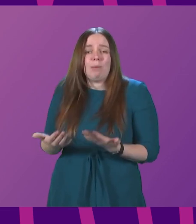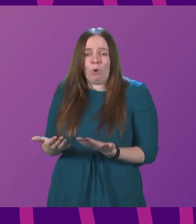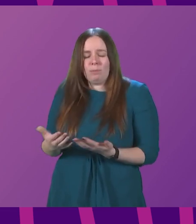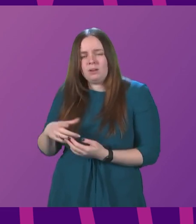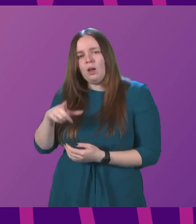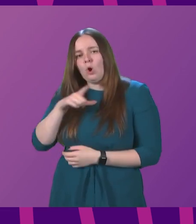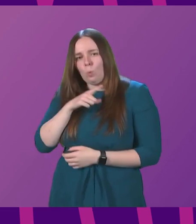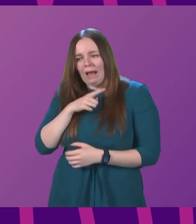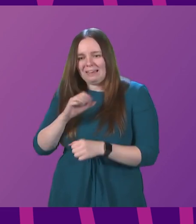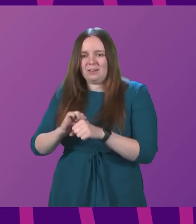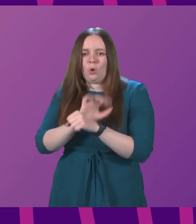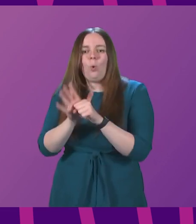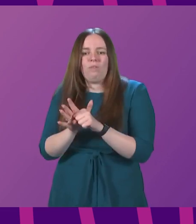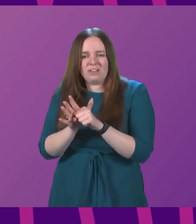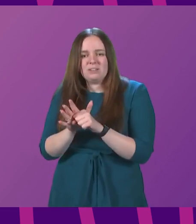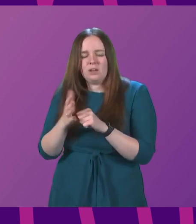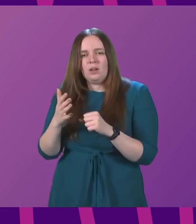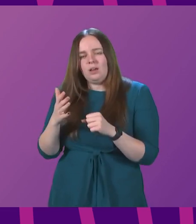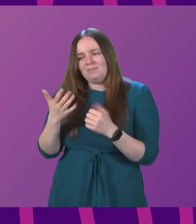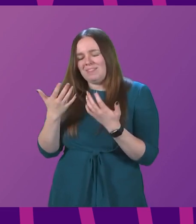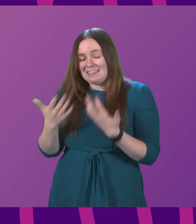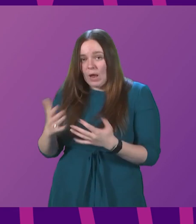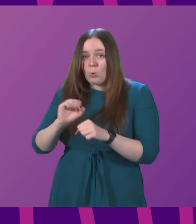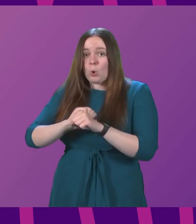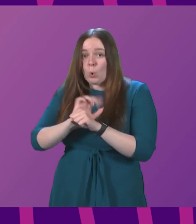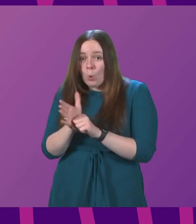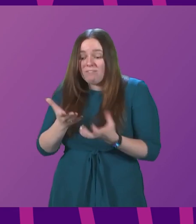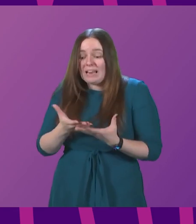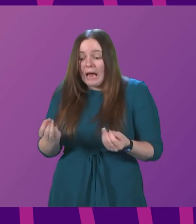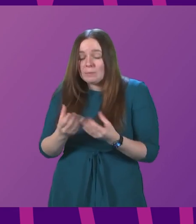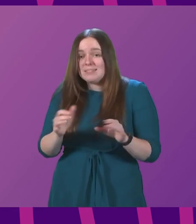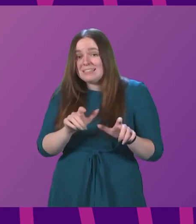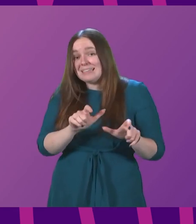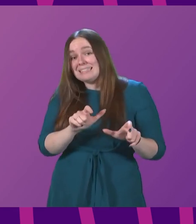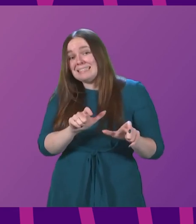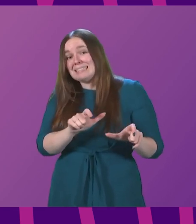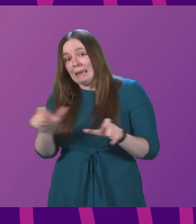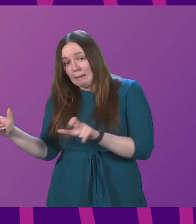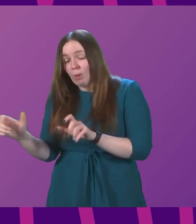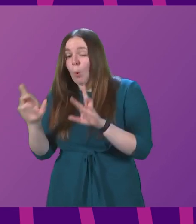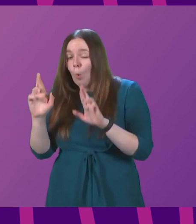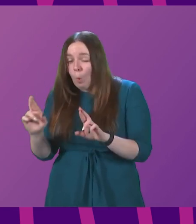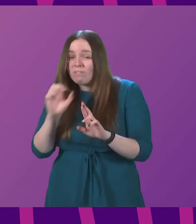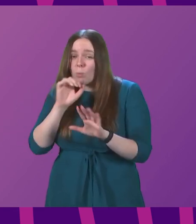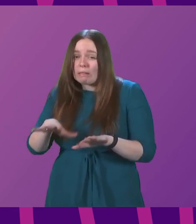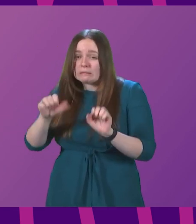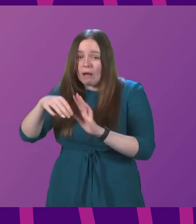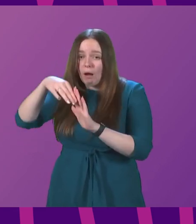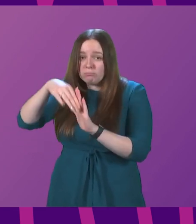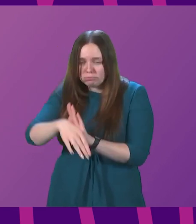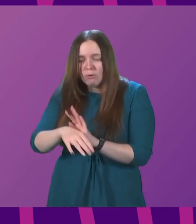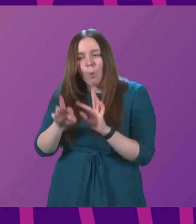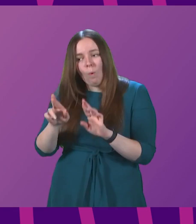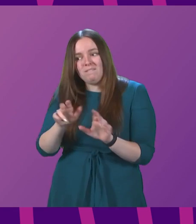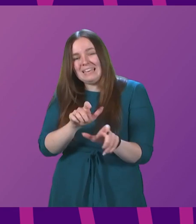because of COVID. We are starting to see COVID-related absences stabilise and hopefully reduce now, and hopefully that will